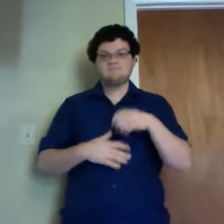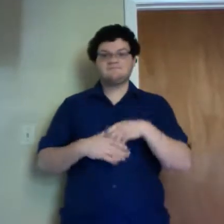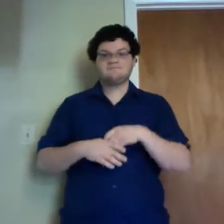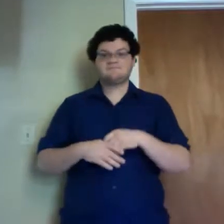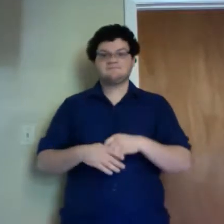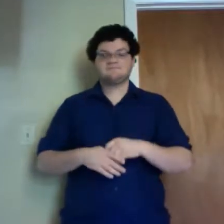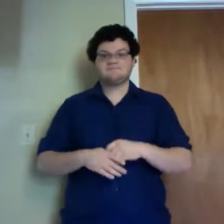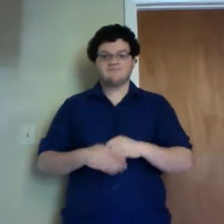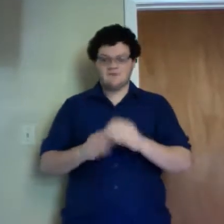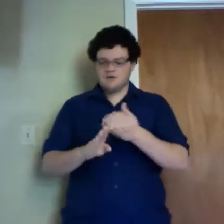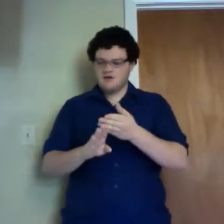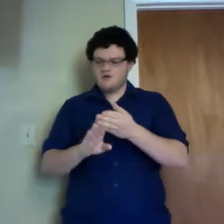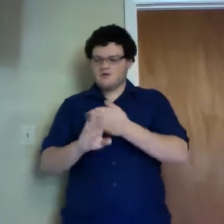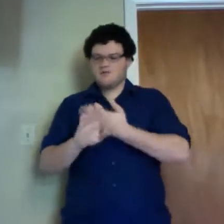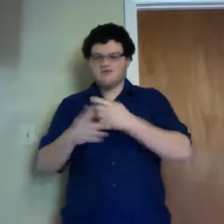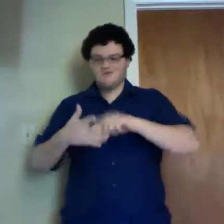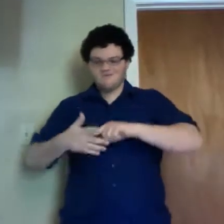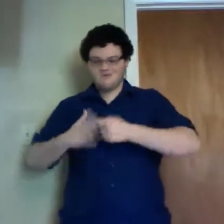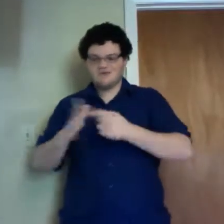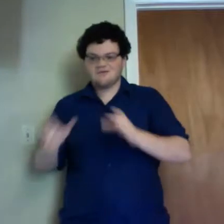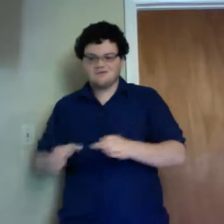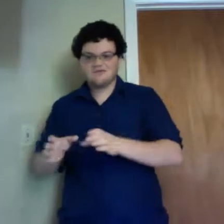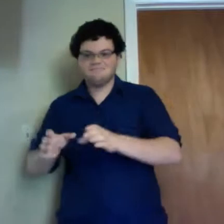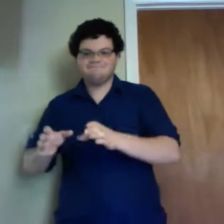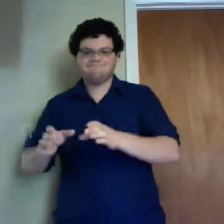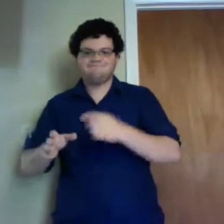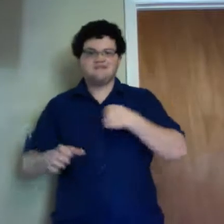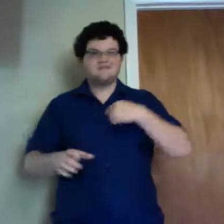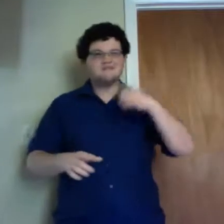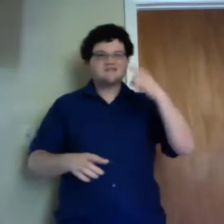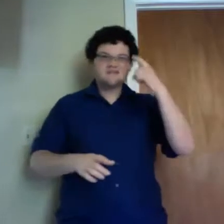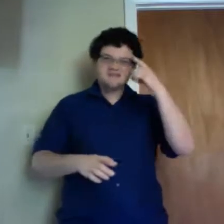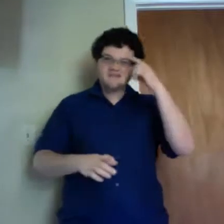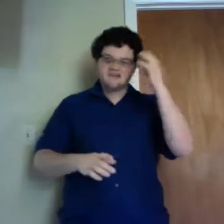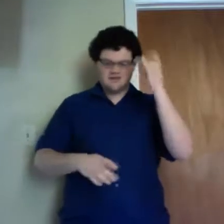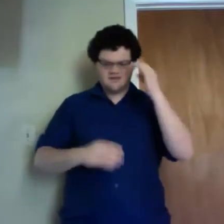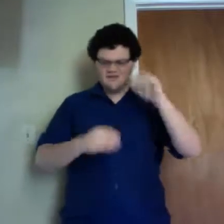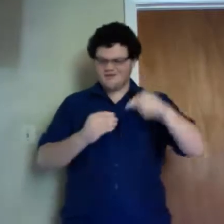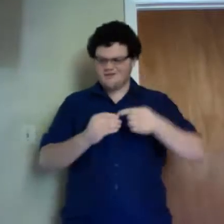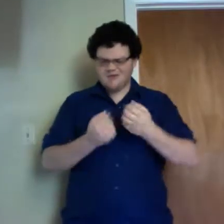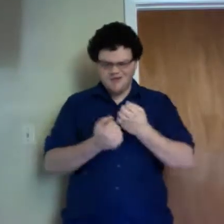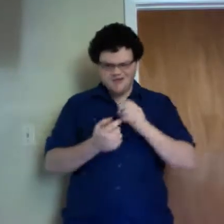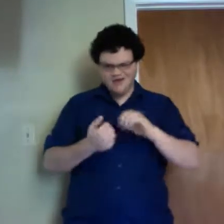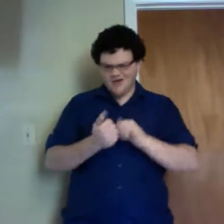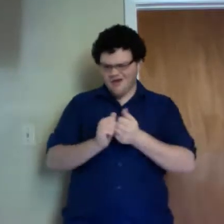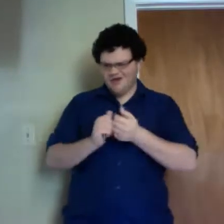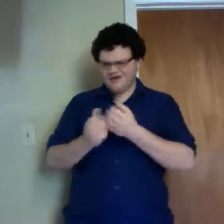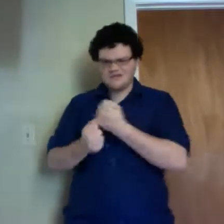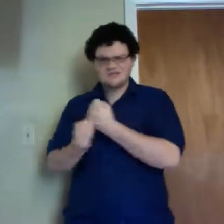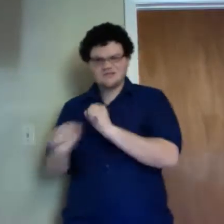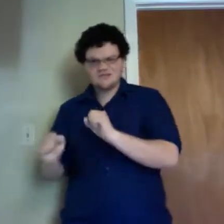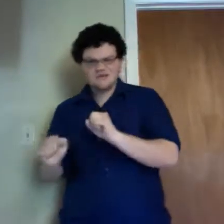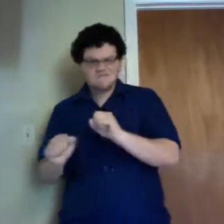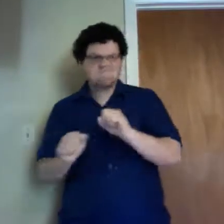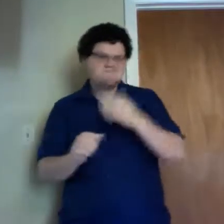Before starting a task, it is essential to think of what is the safest and best way to do it. Documenting this helps in assessing the